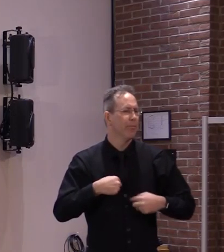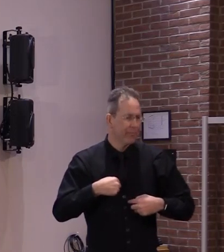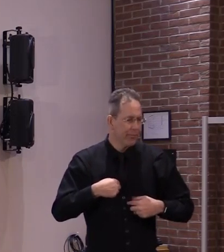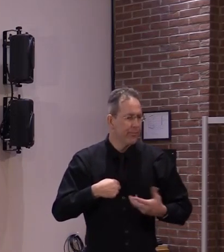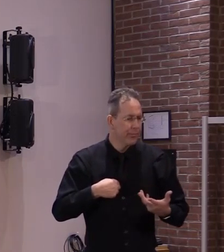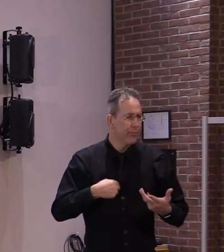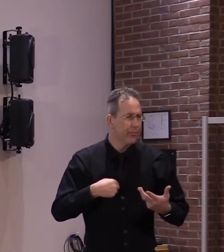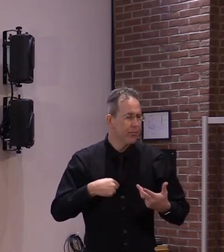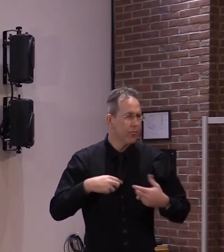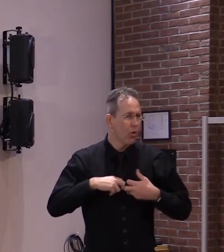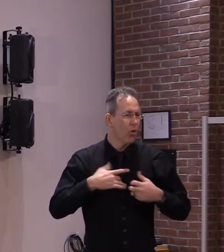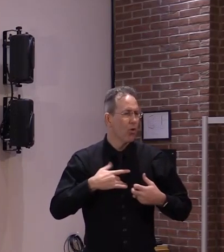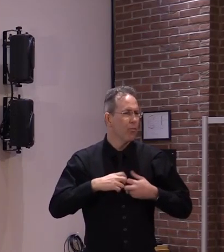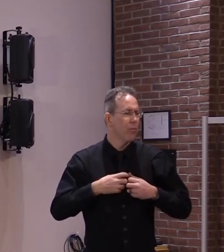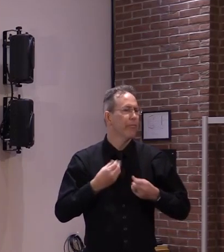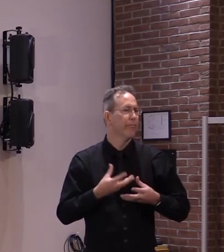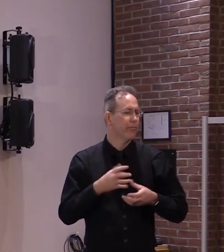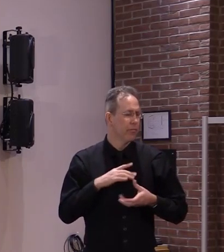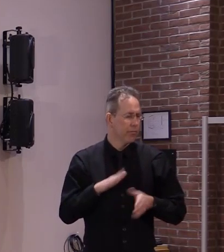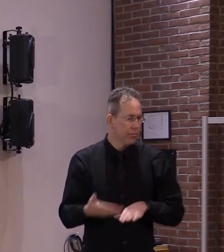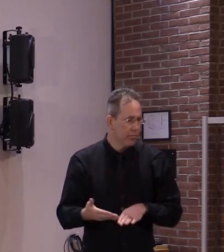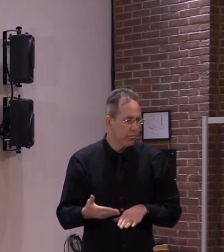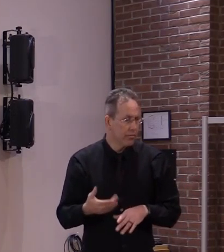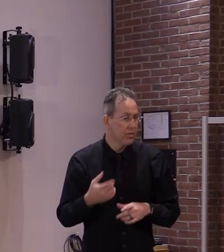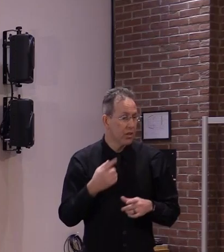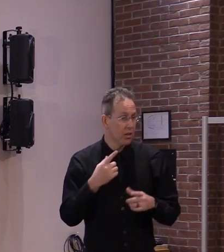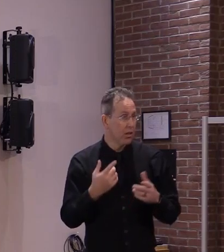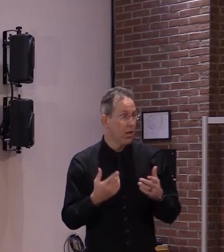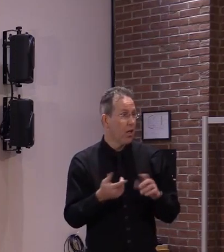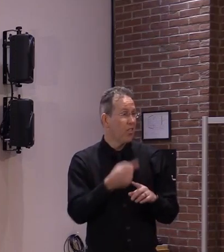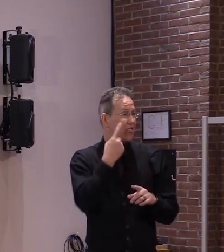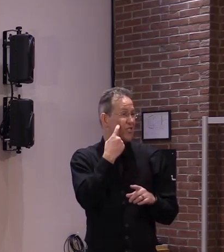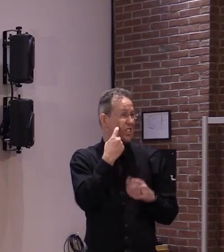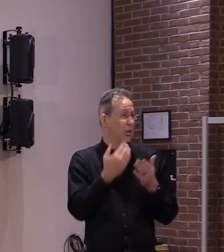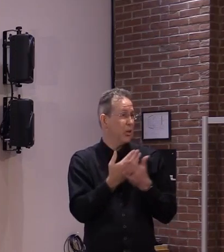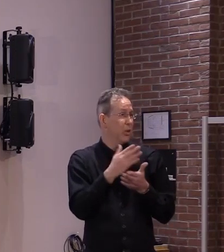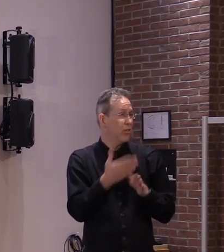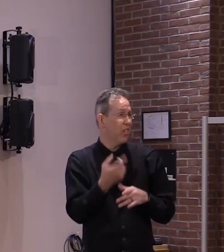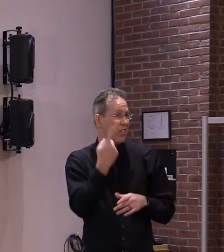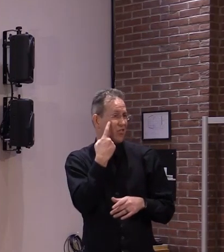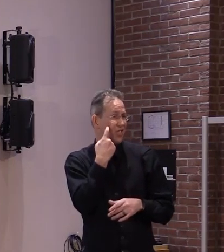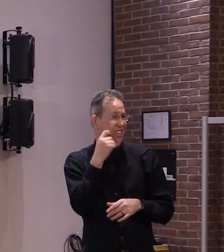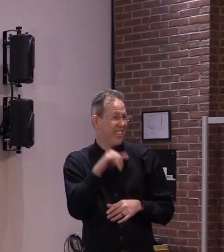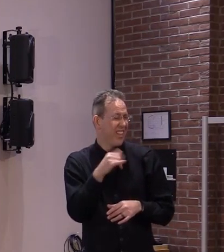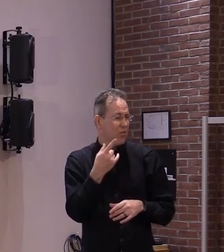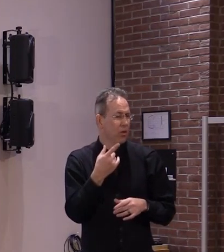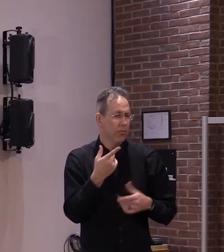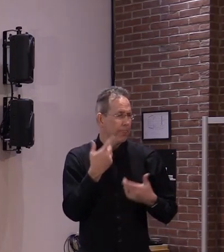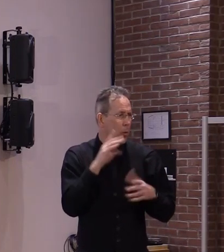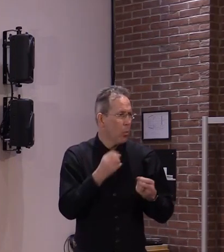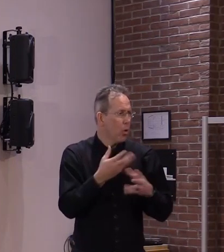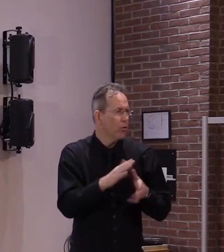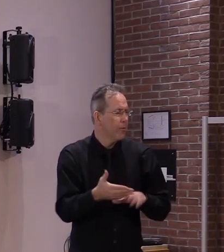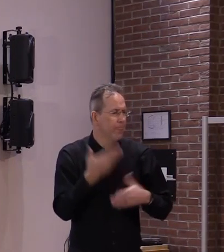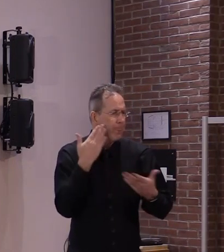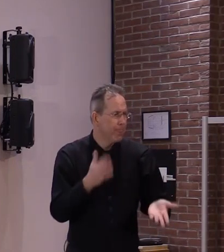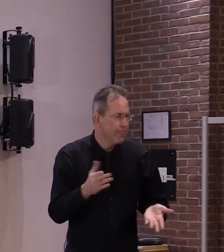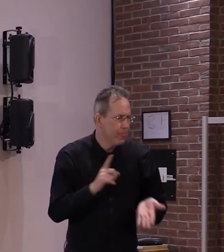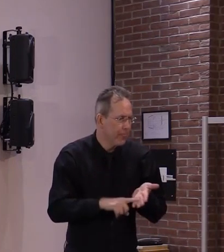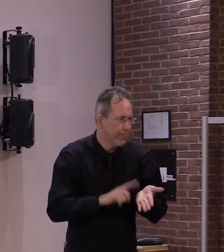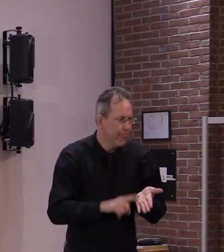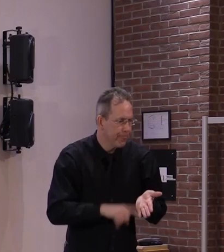will do the investigation. There will be continued investigation on that. So far, not a